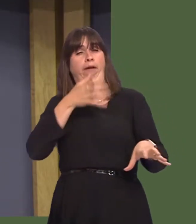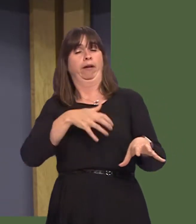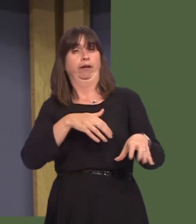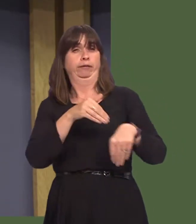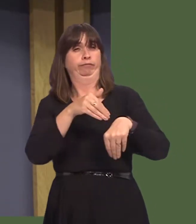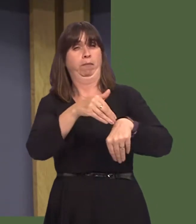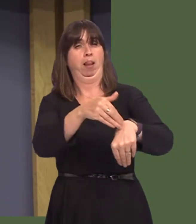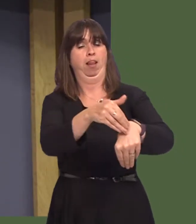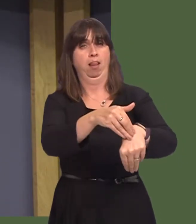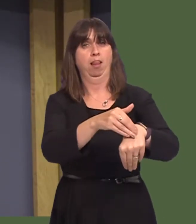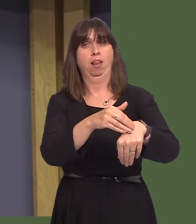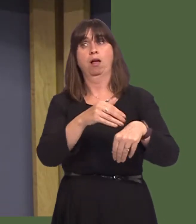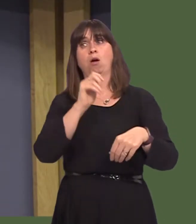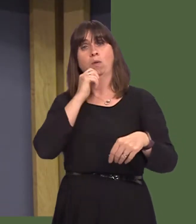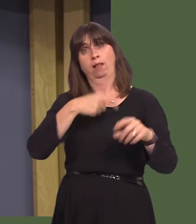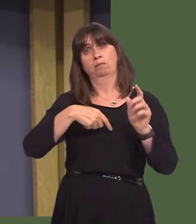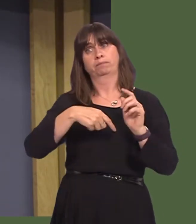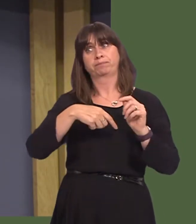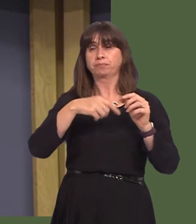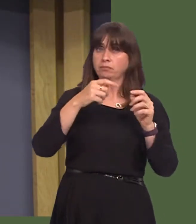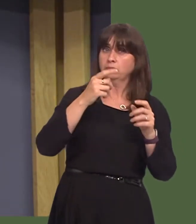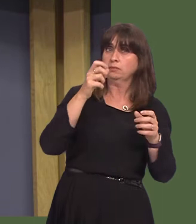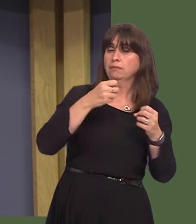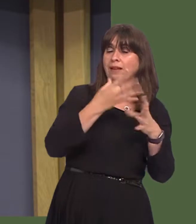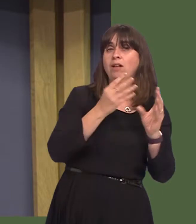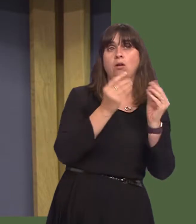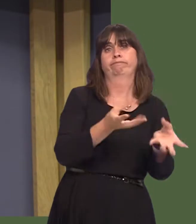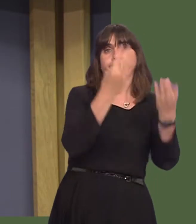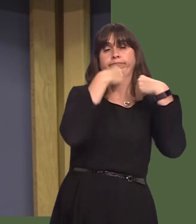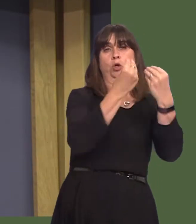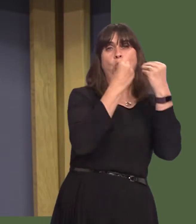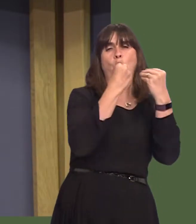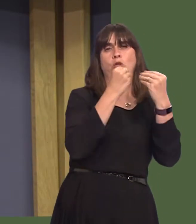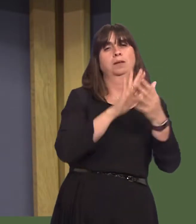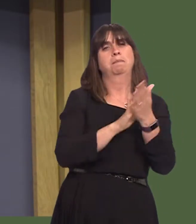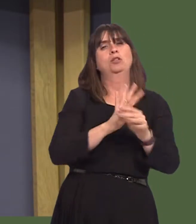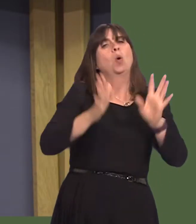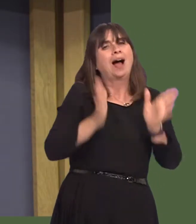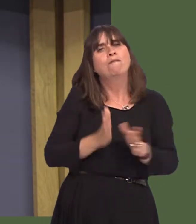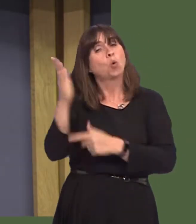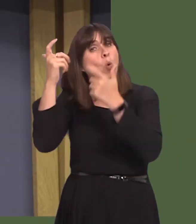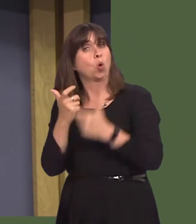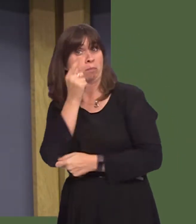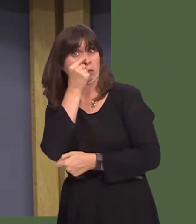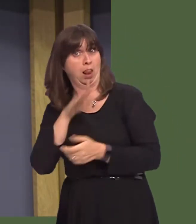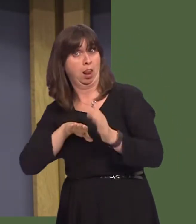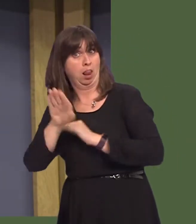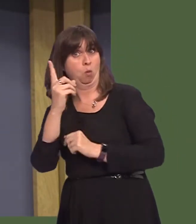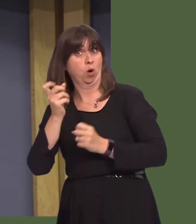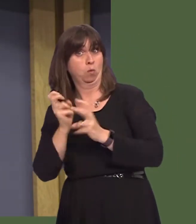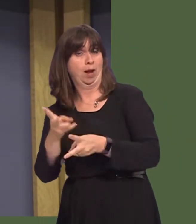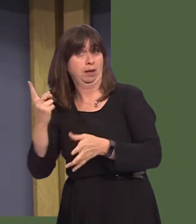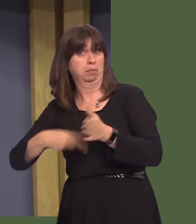to attend a course rather than face court. The course will be offered to individuals at the discretion of the police and no cost